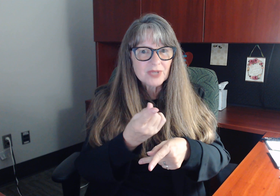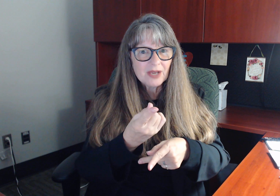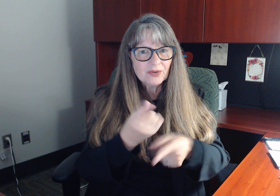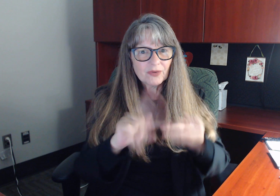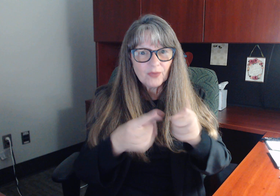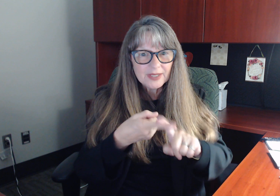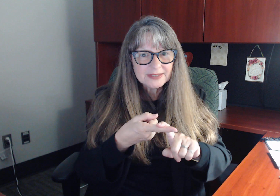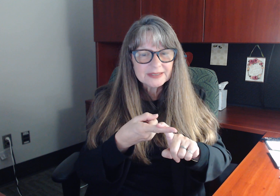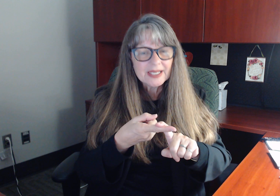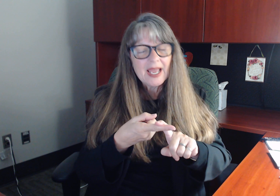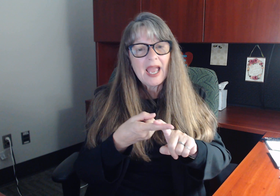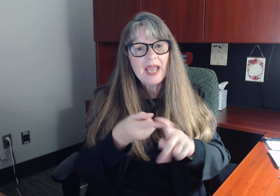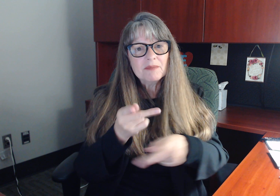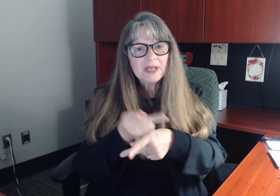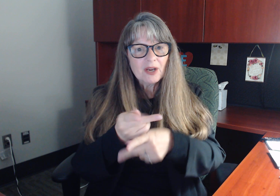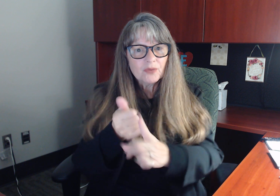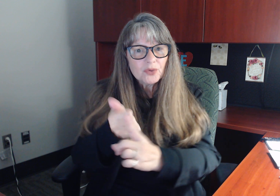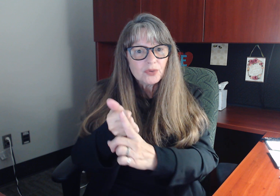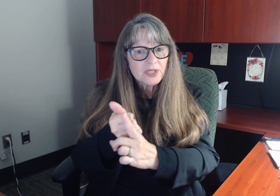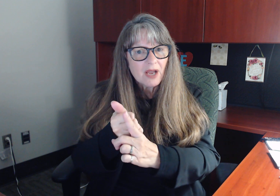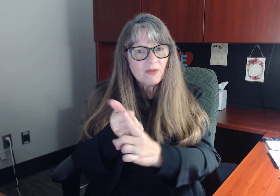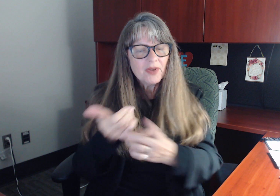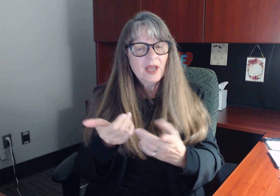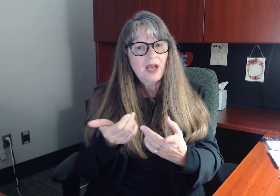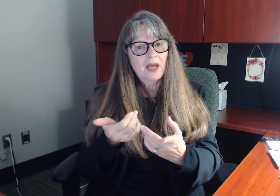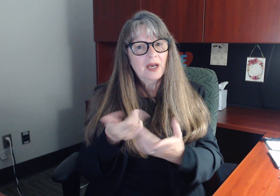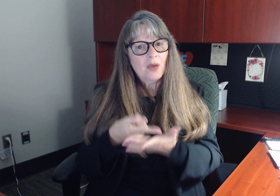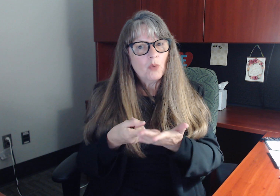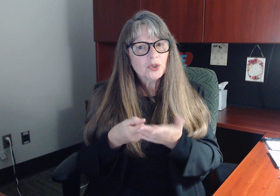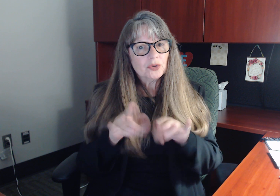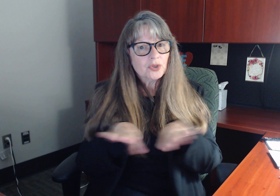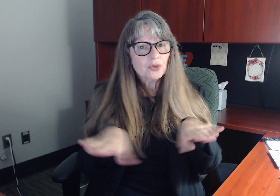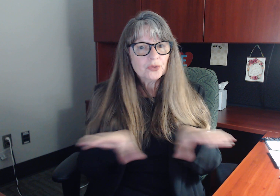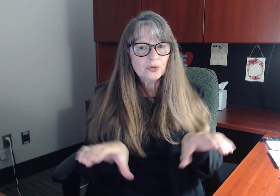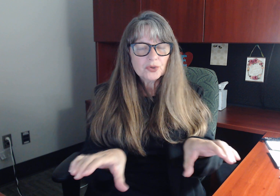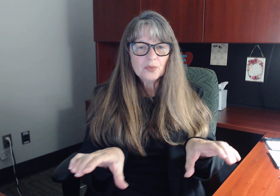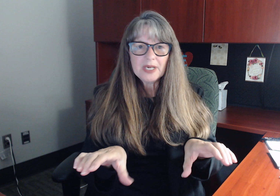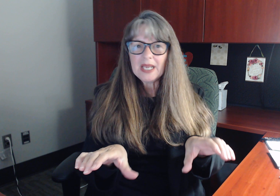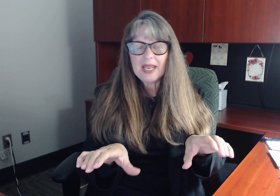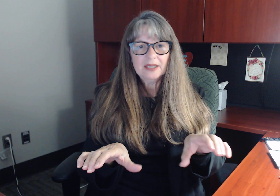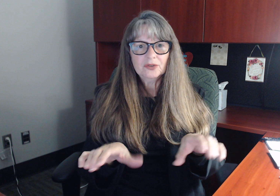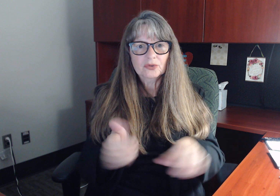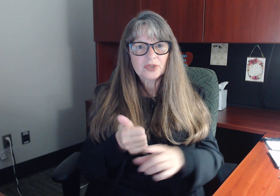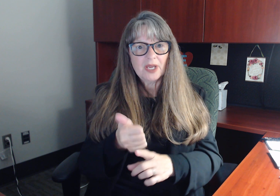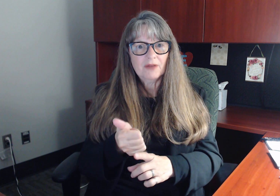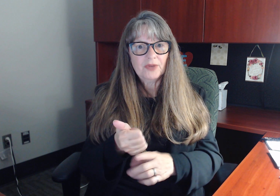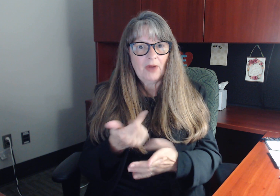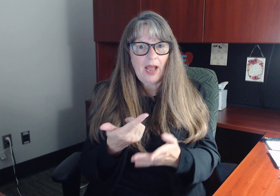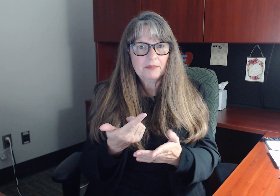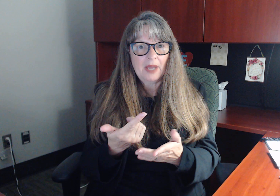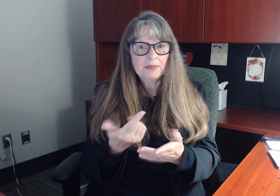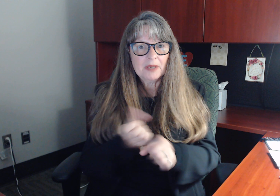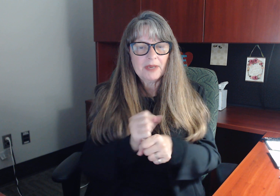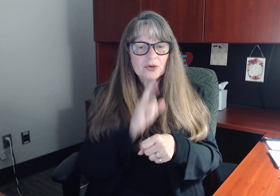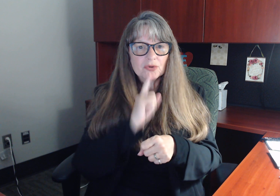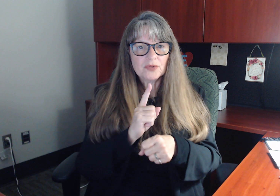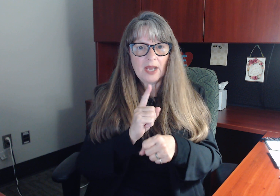your friends and be careful yourself and what your children are doing and yourself. You know, I'm going to make sure that I'm